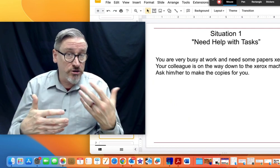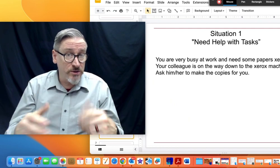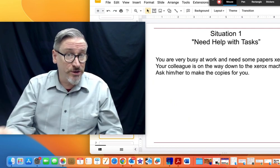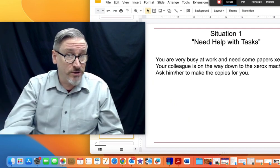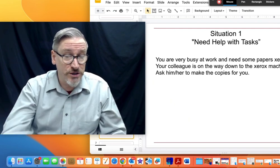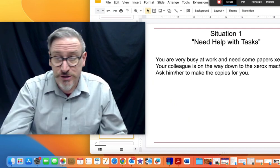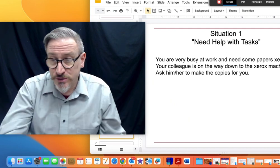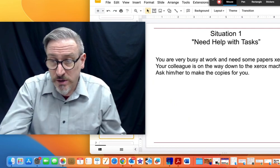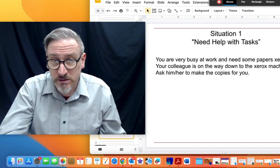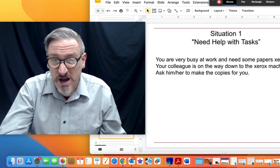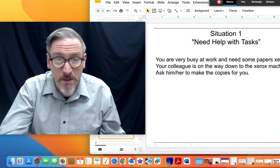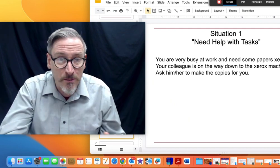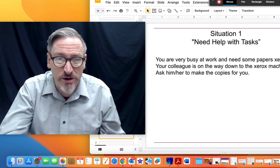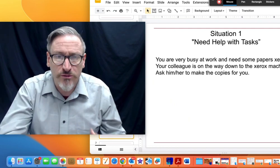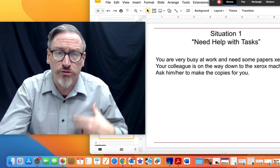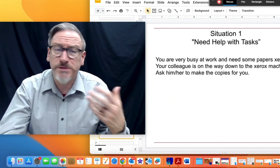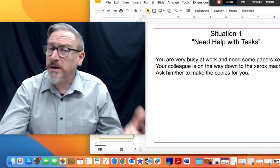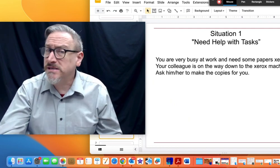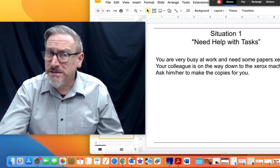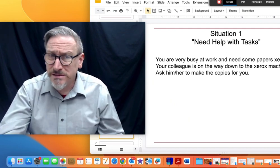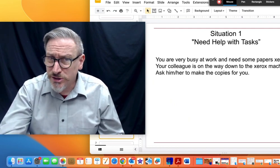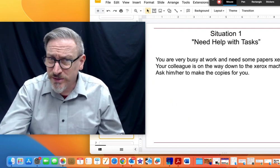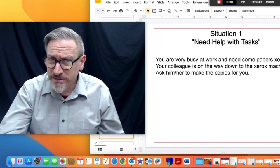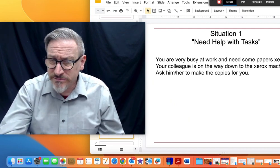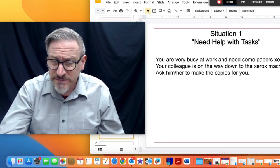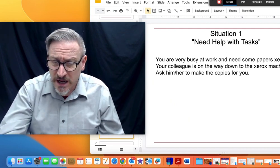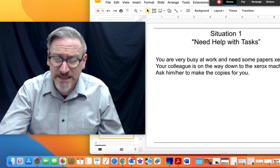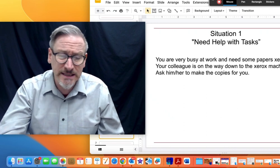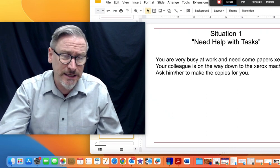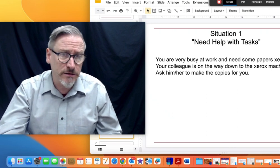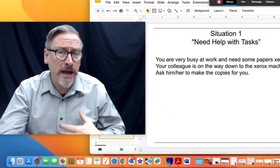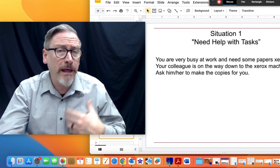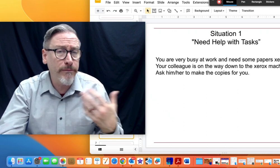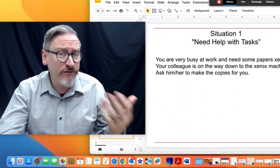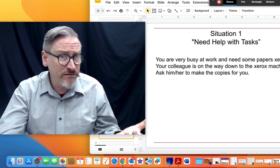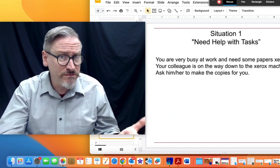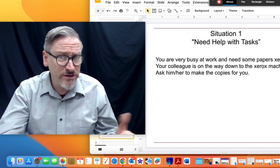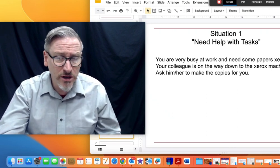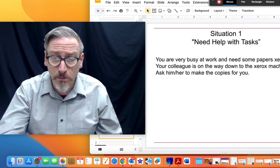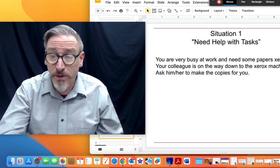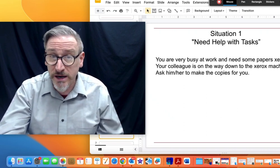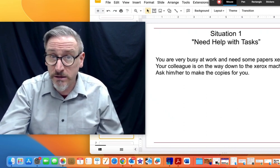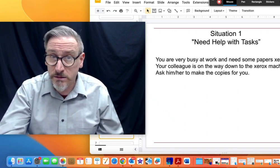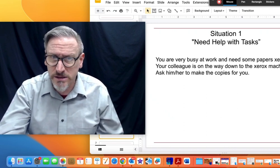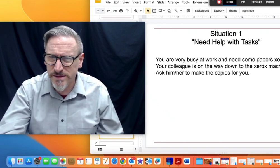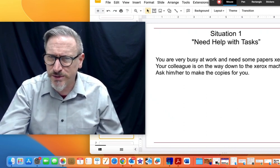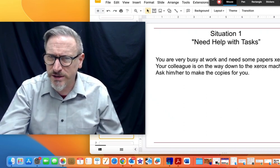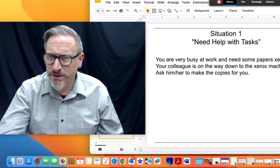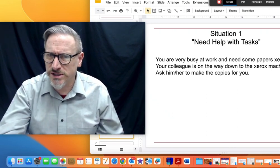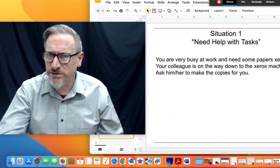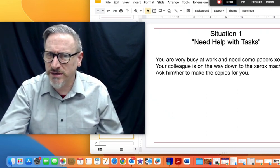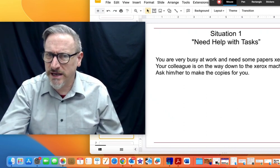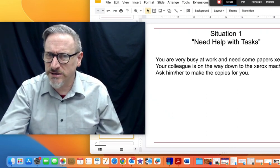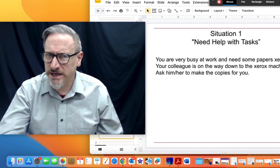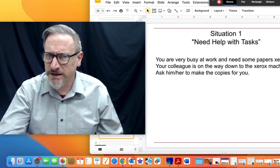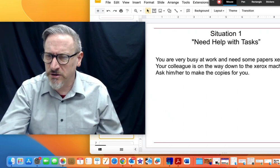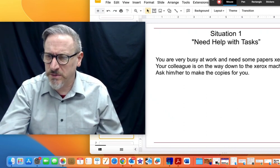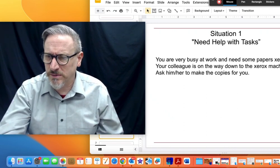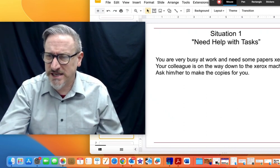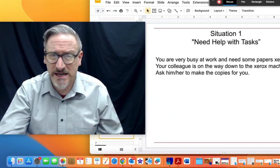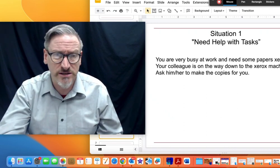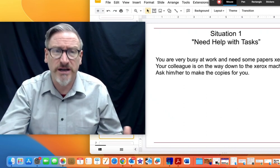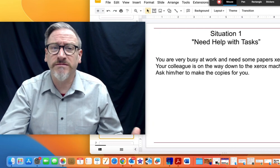and trying to encourage you to come up with responses to it. Ideally, you're helpful, but there are times where you also can't just take